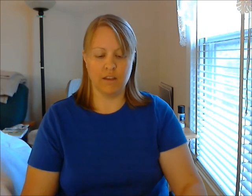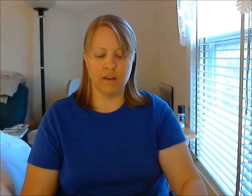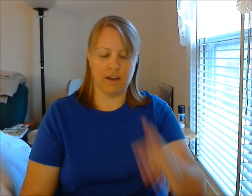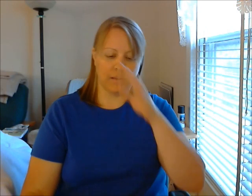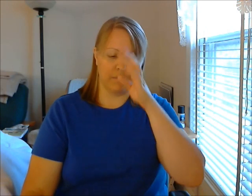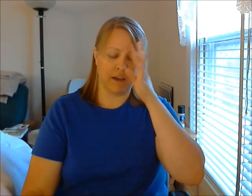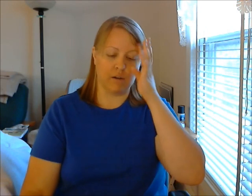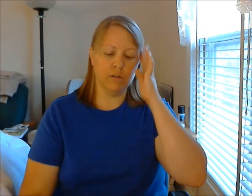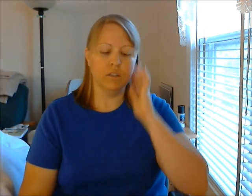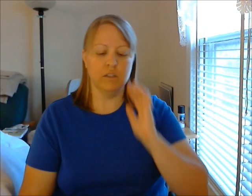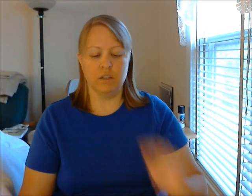Now,